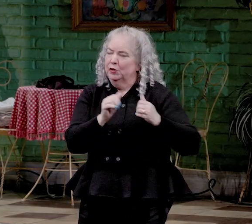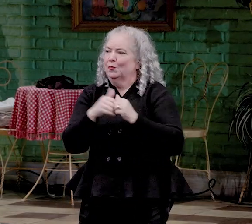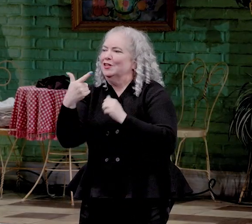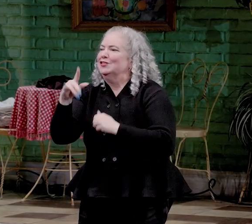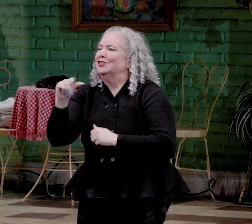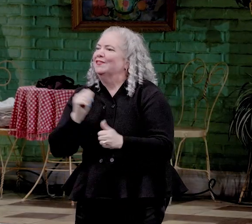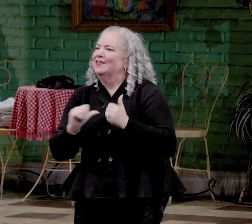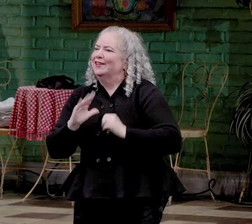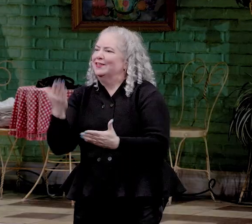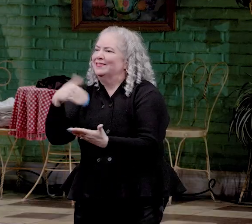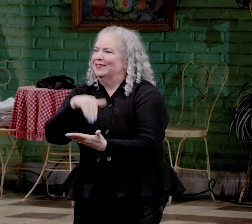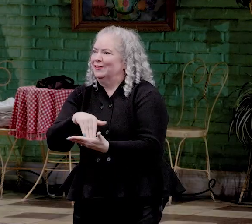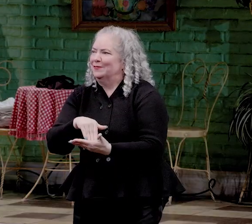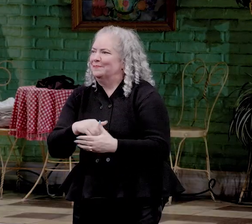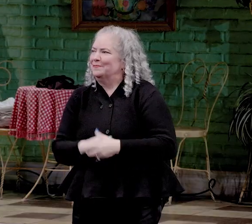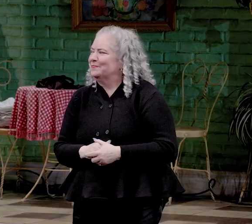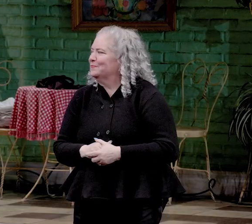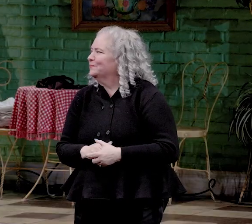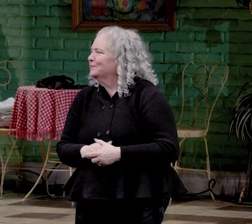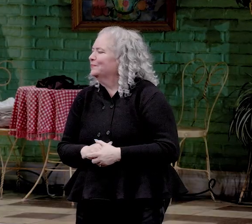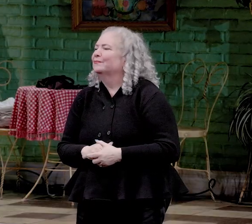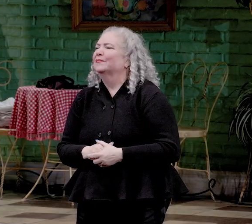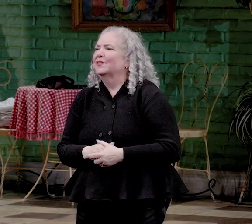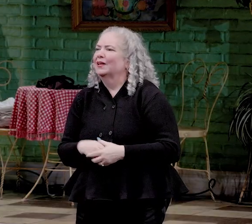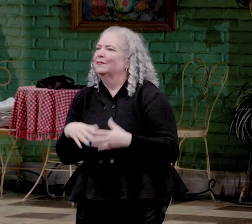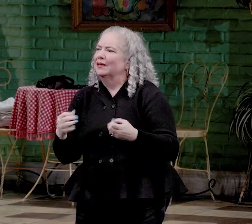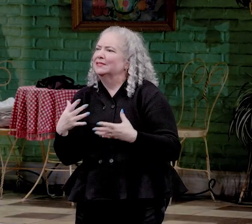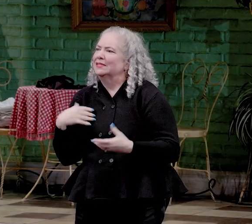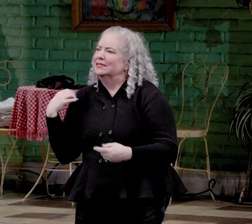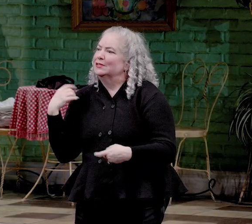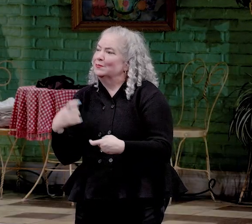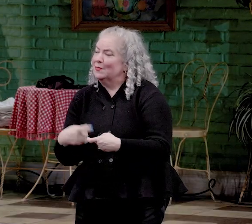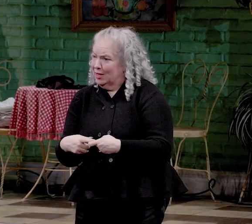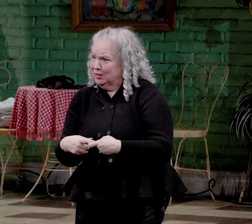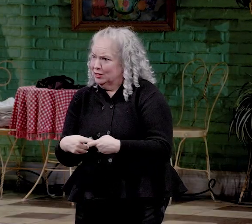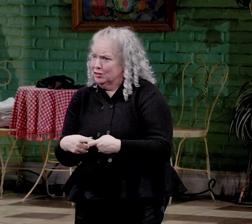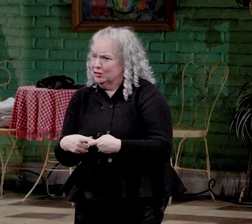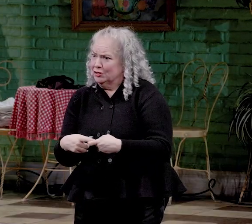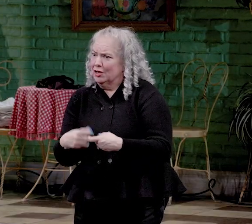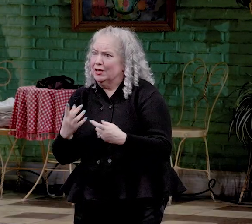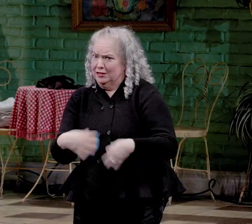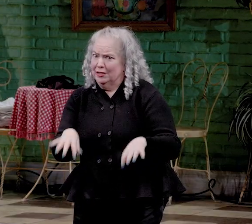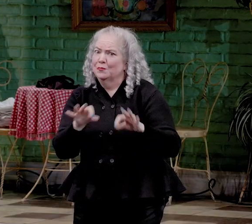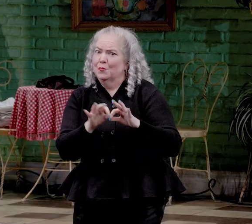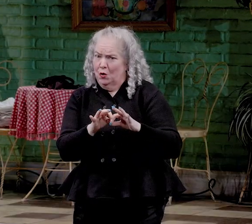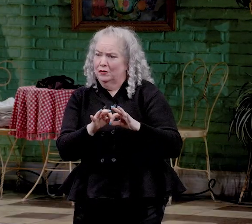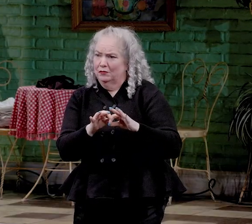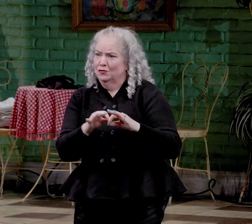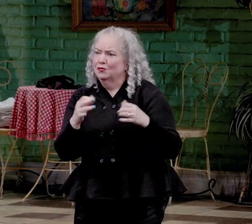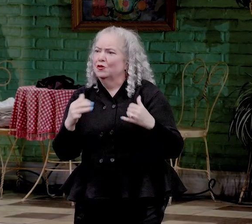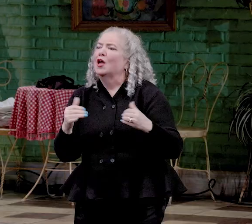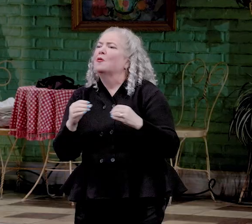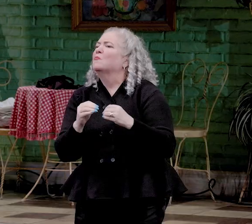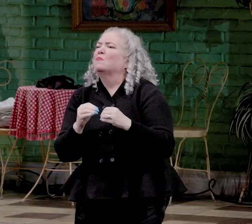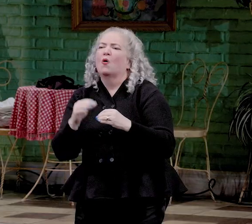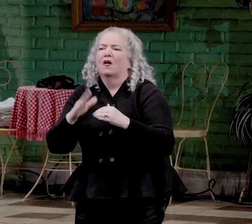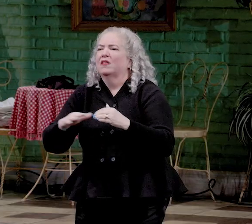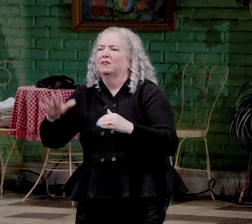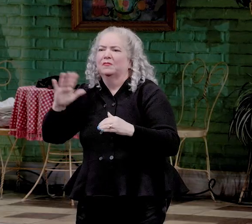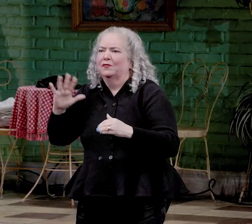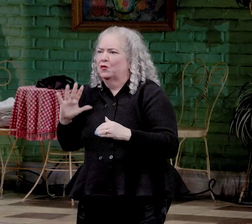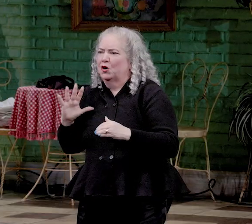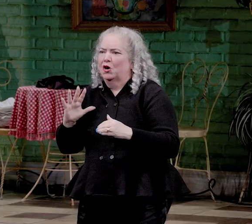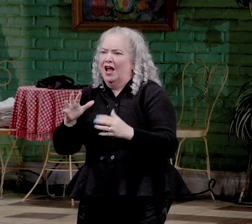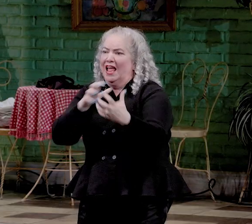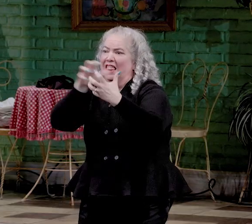Geva Theater Center. Laughs in Spanish matters today more than ever. Laughs